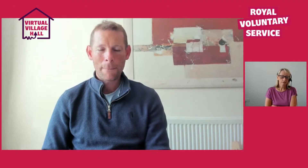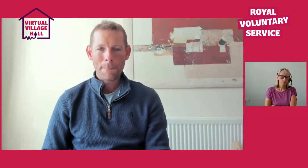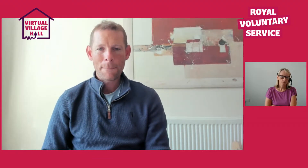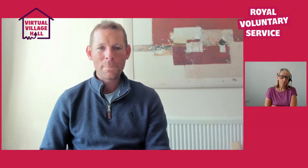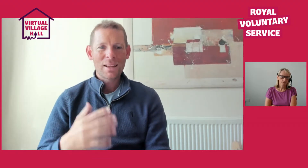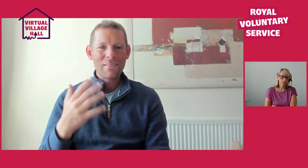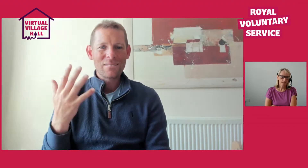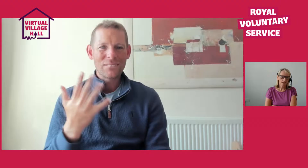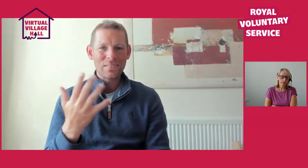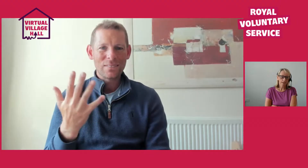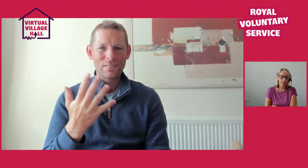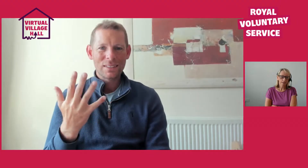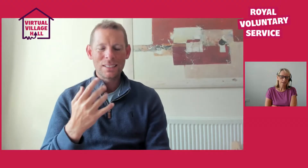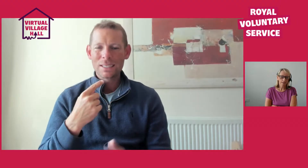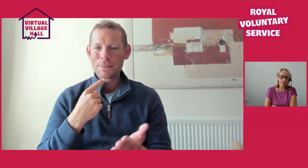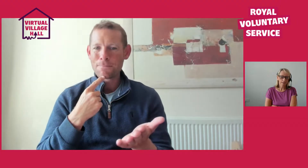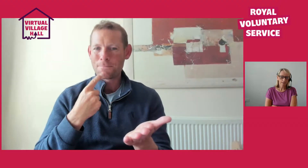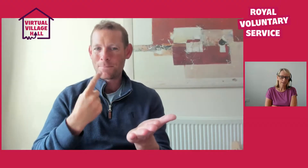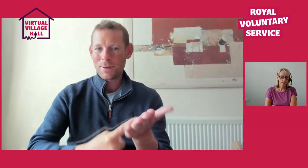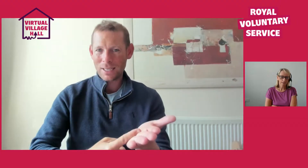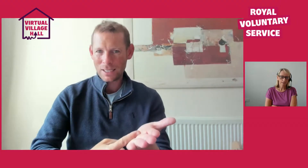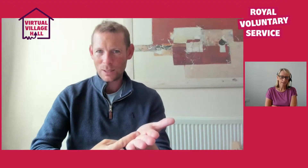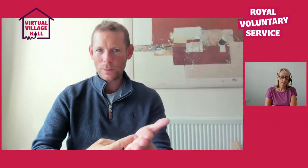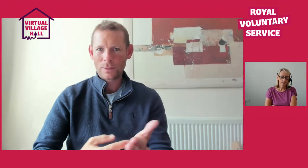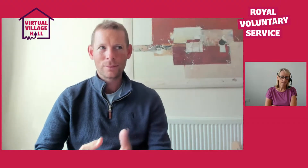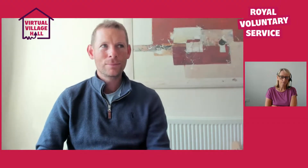And number 3 again.